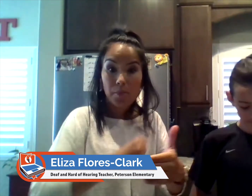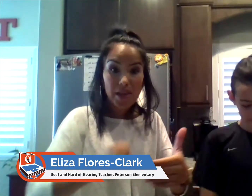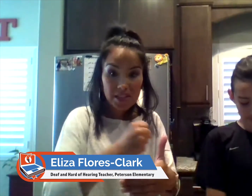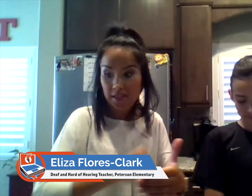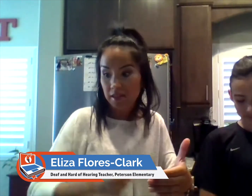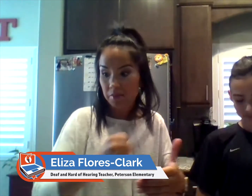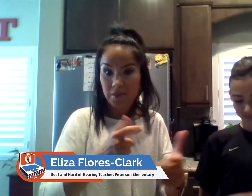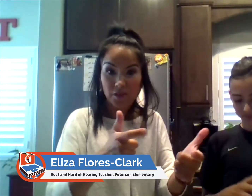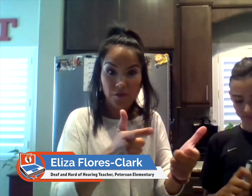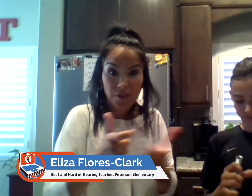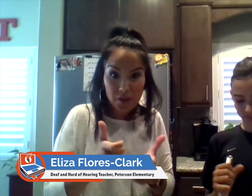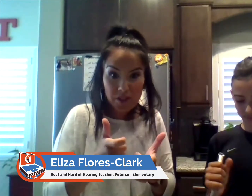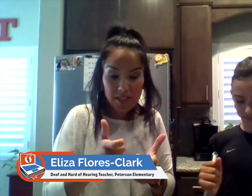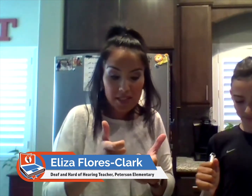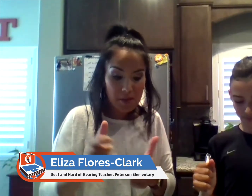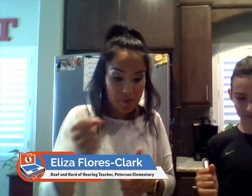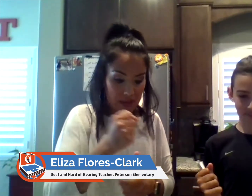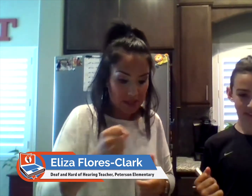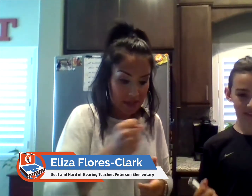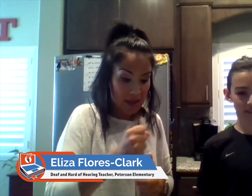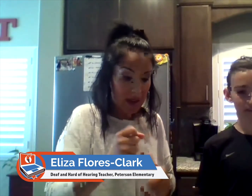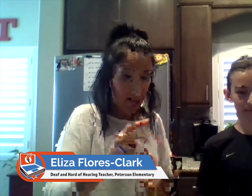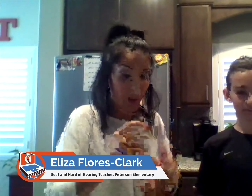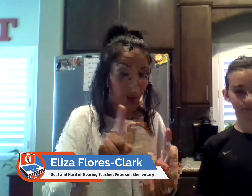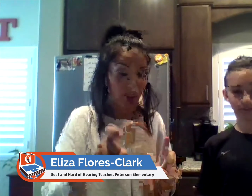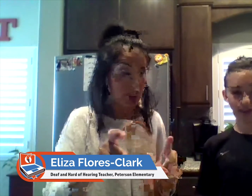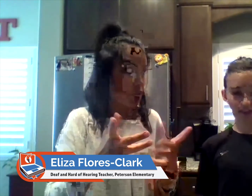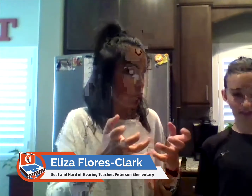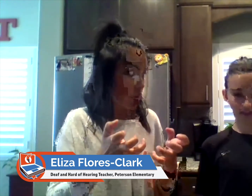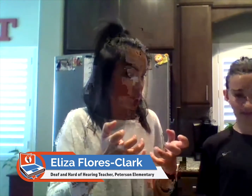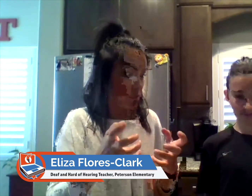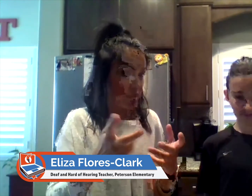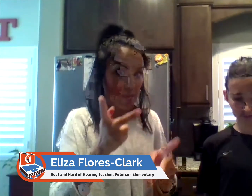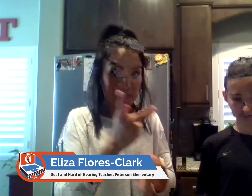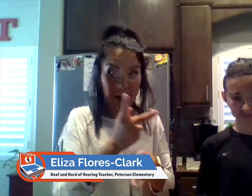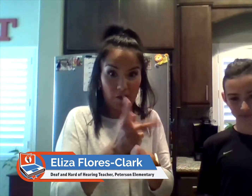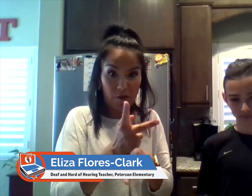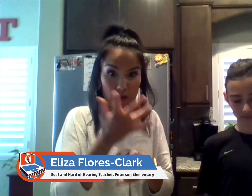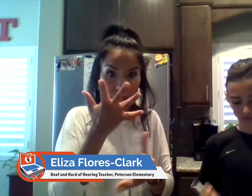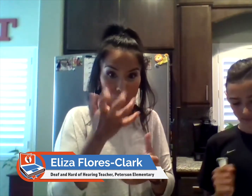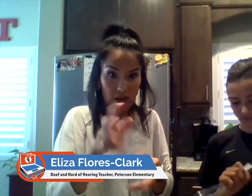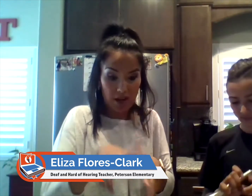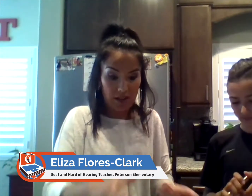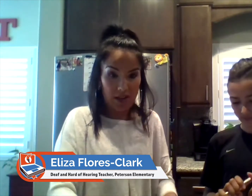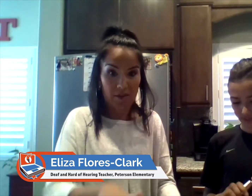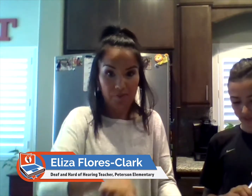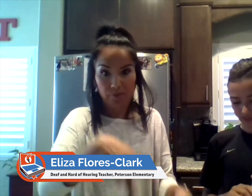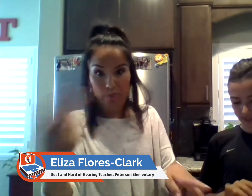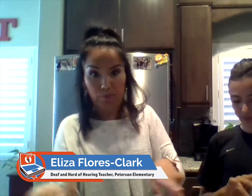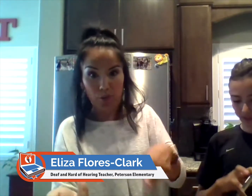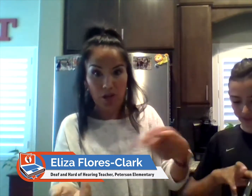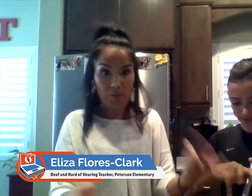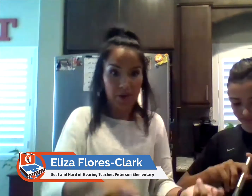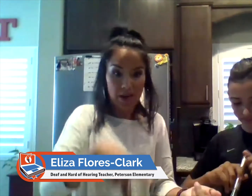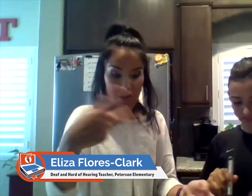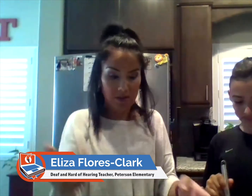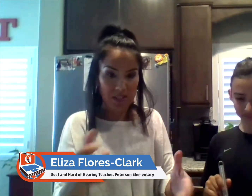mix it. So vigorously mix it. But we also want to be careful. We don't want it like plopping out,